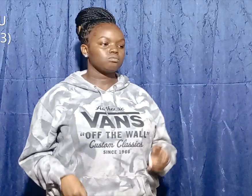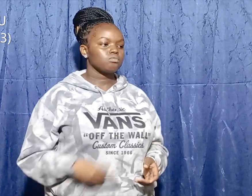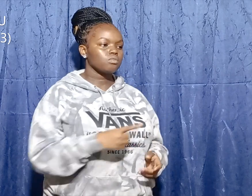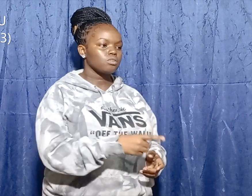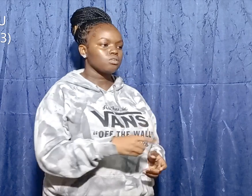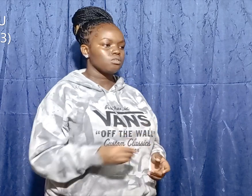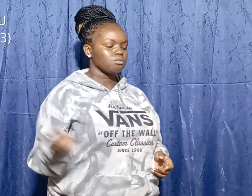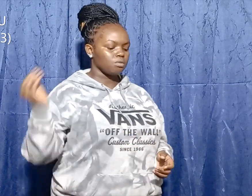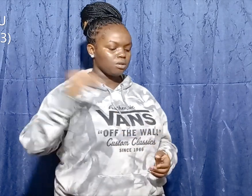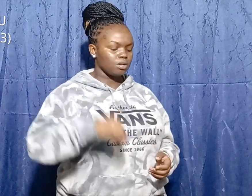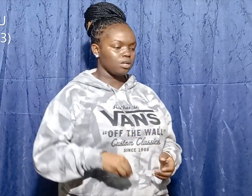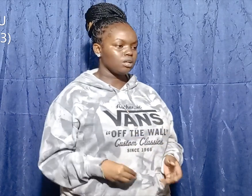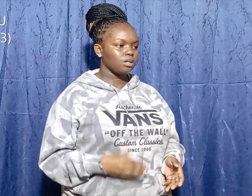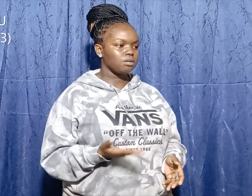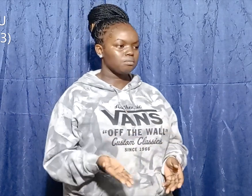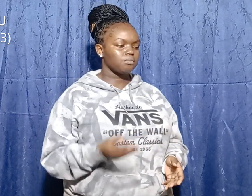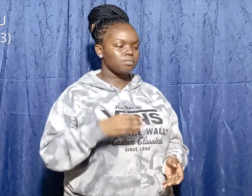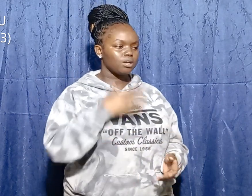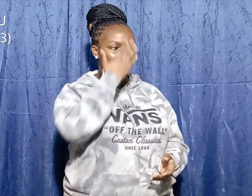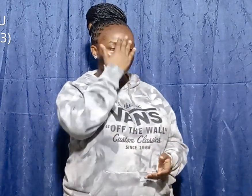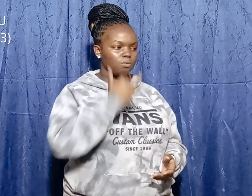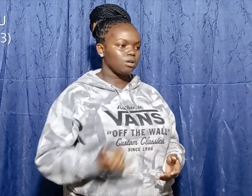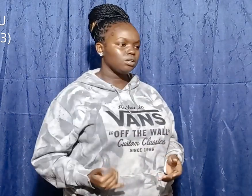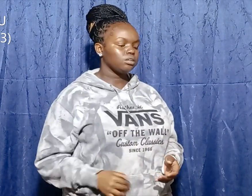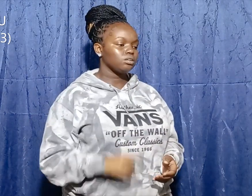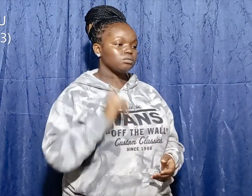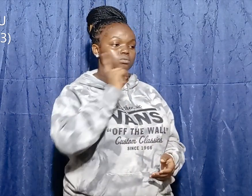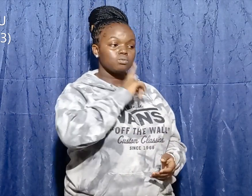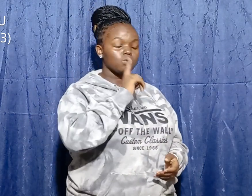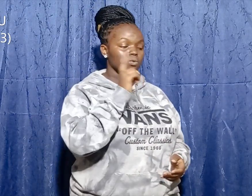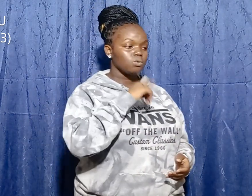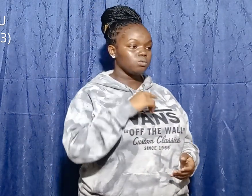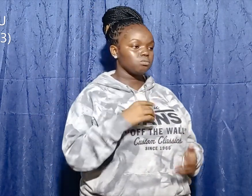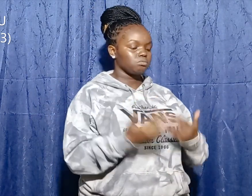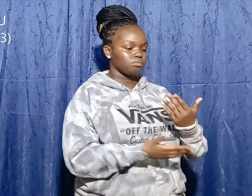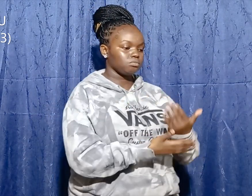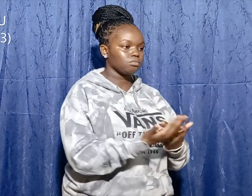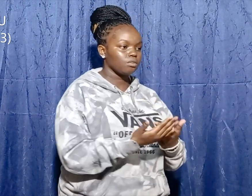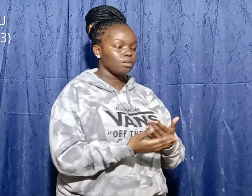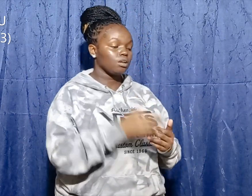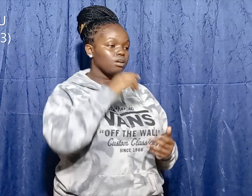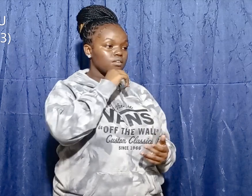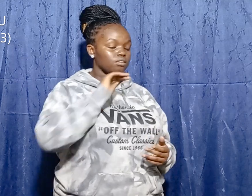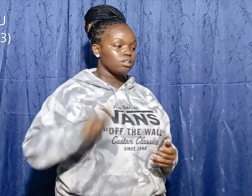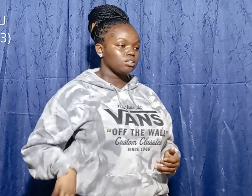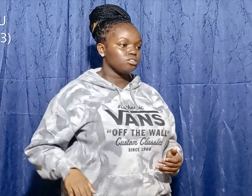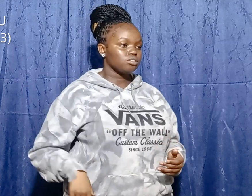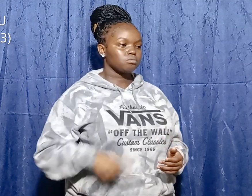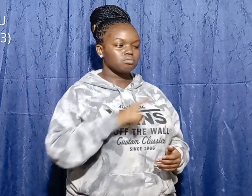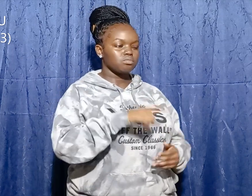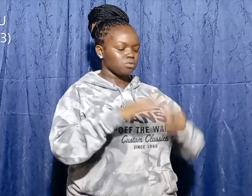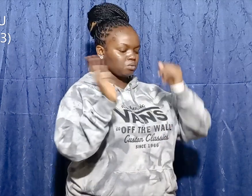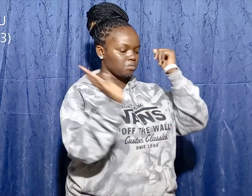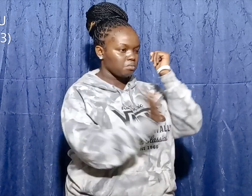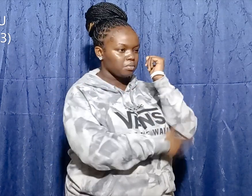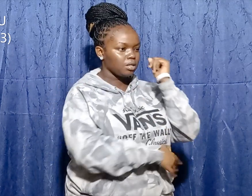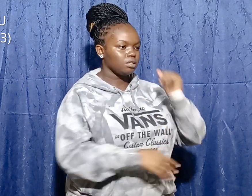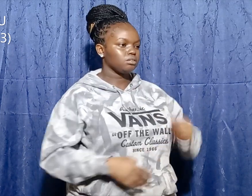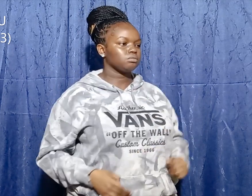taking care of father's sheep? I know you are bad. You come to watch?